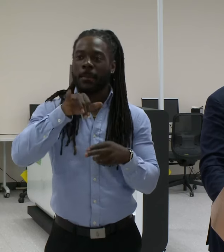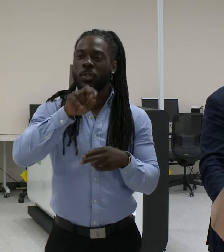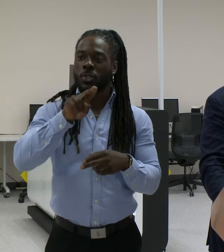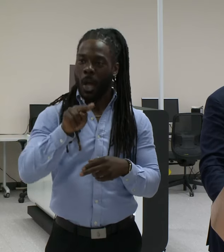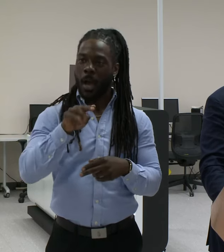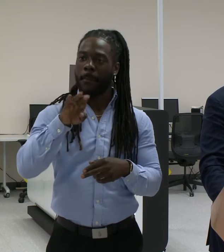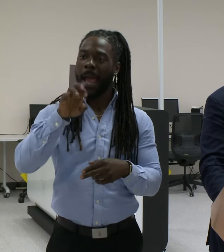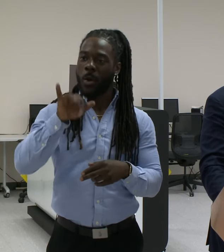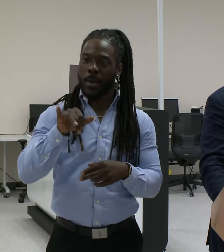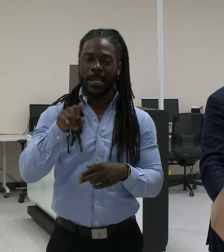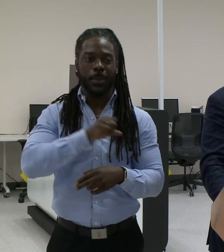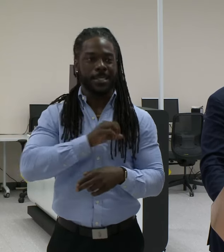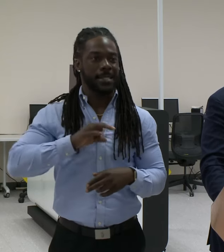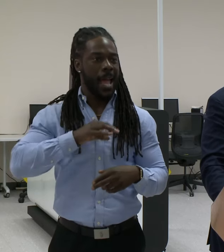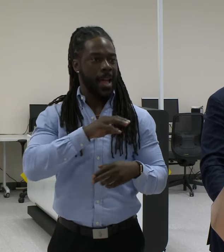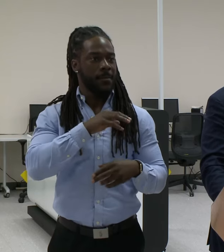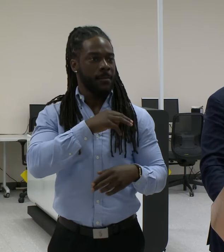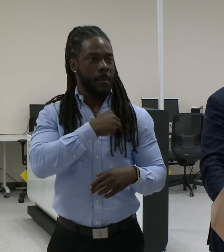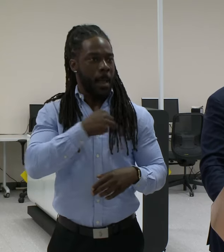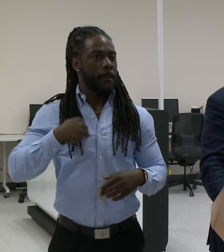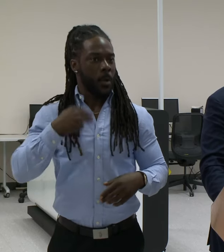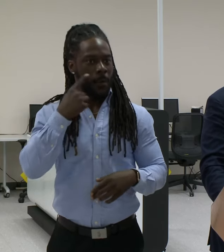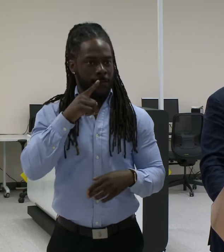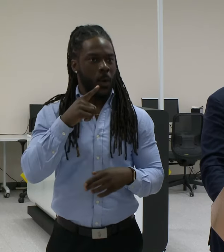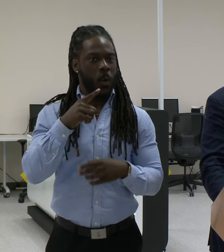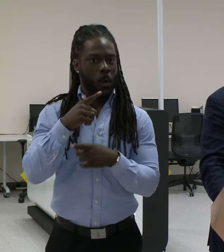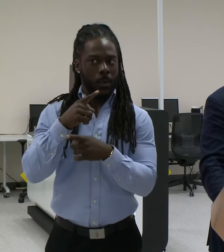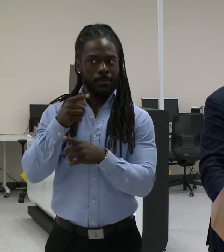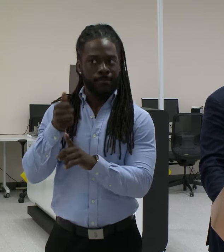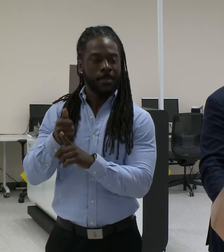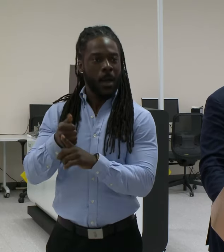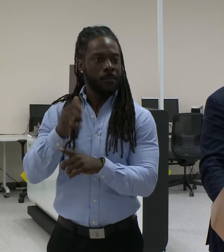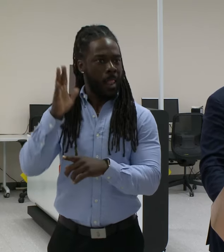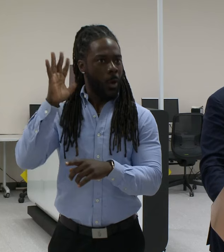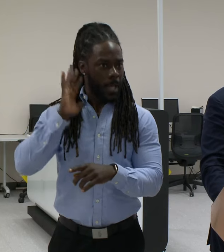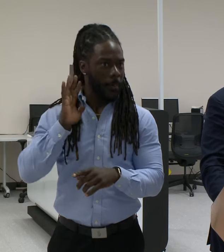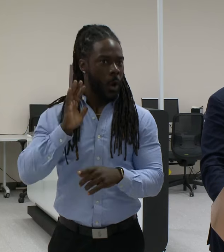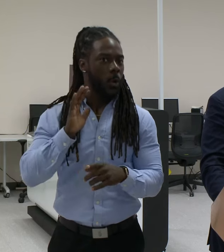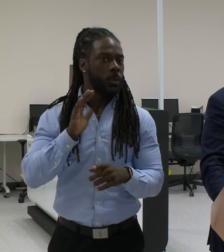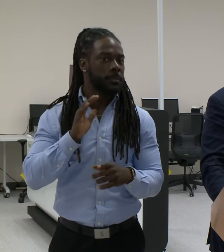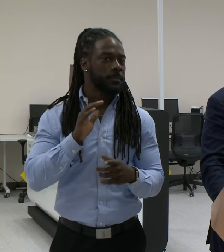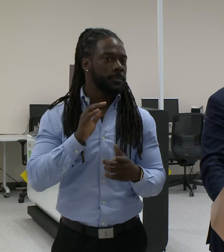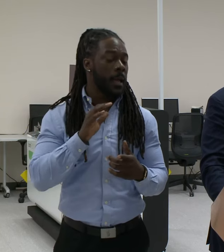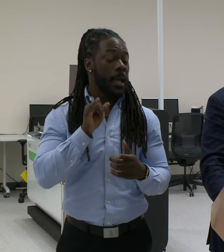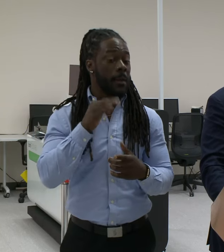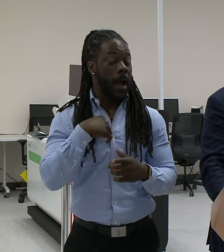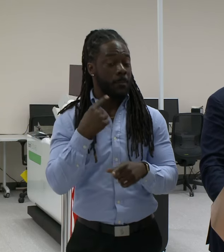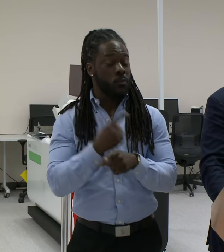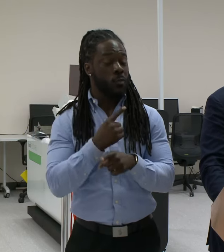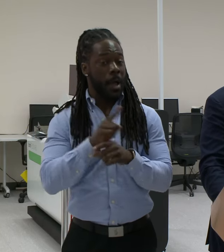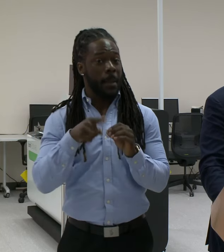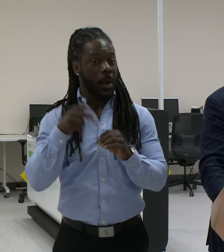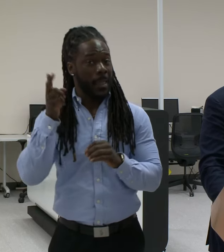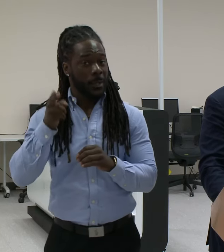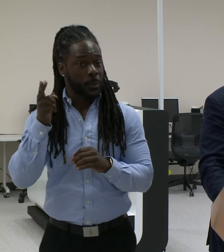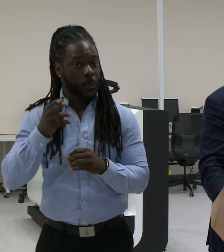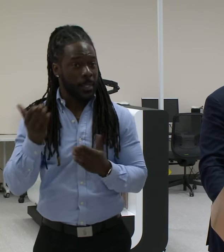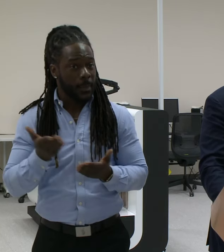a staff member for Congressman Hoyer a long time ago. And if I'm right about the history